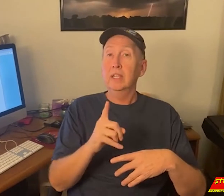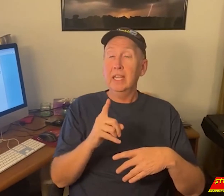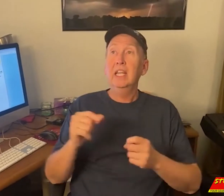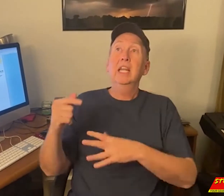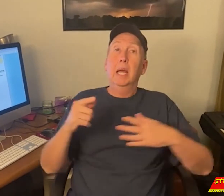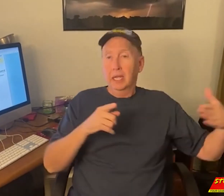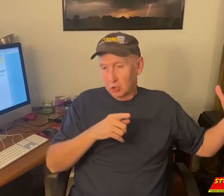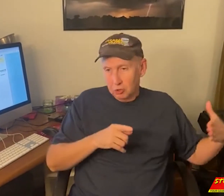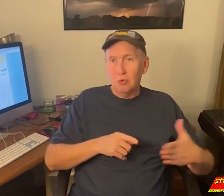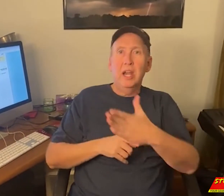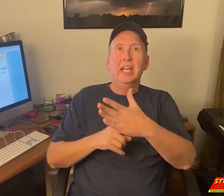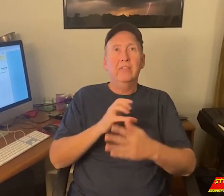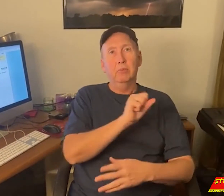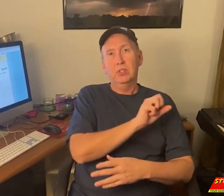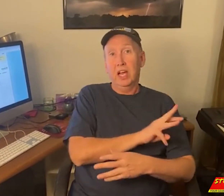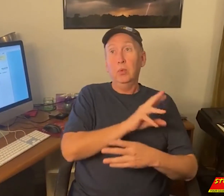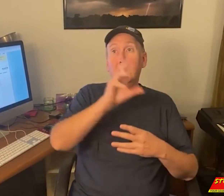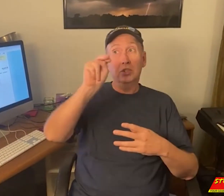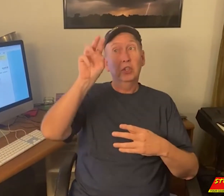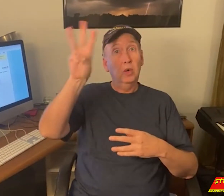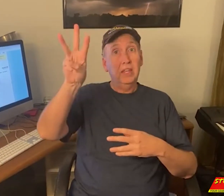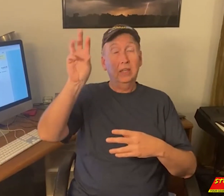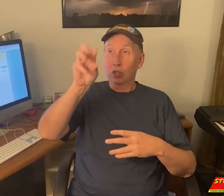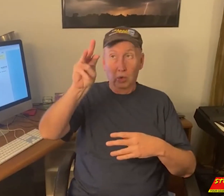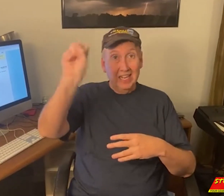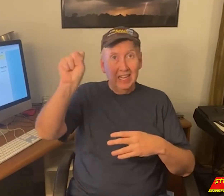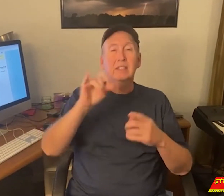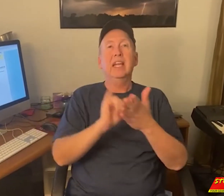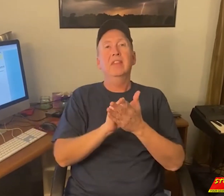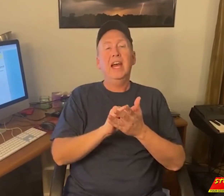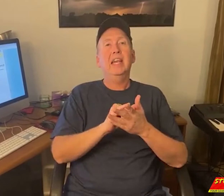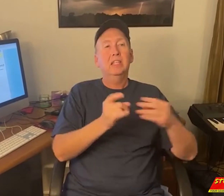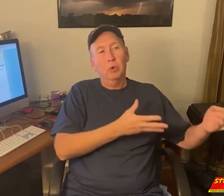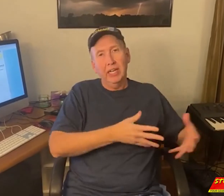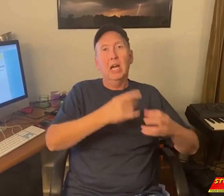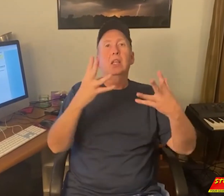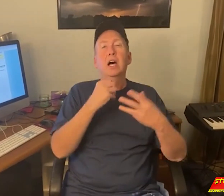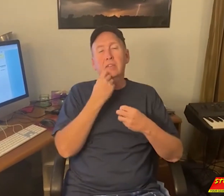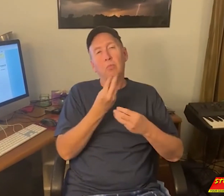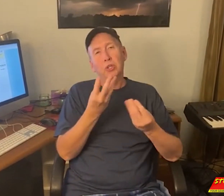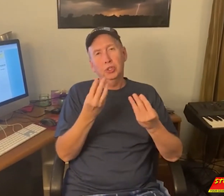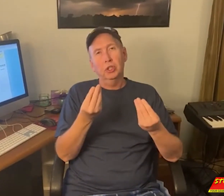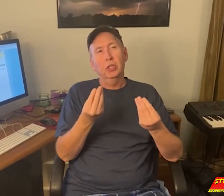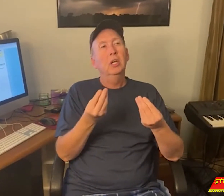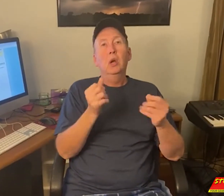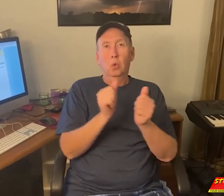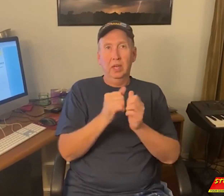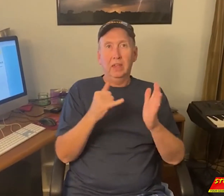really cranking from southwest to northeast, and that is bringing a lot of moisture with it.